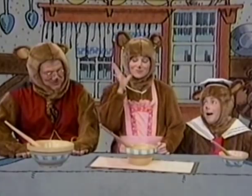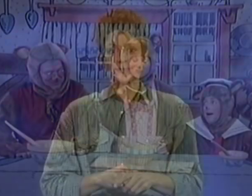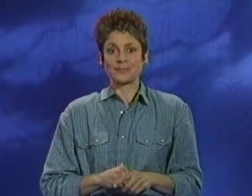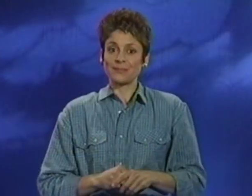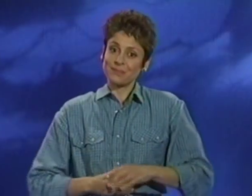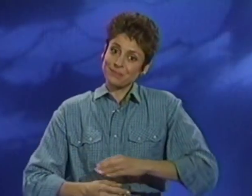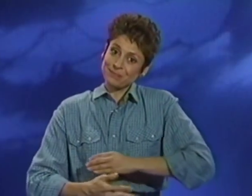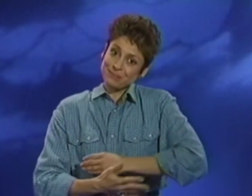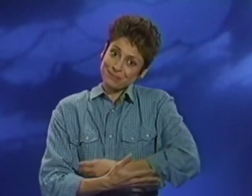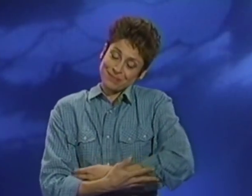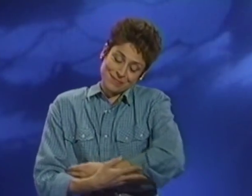Baby.